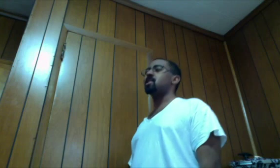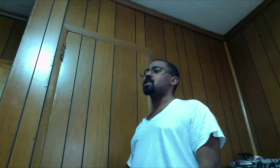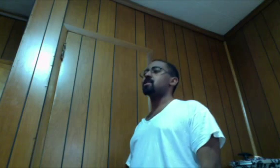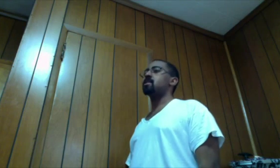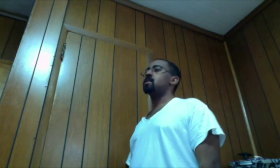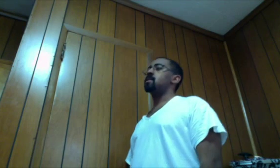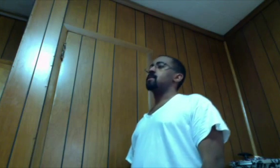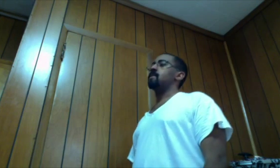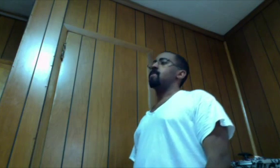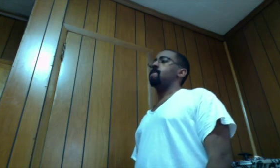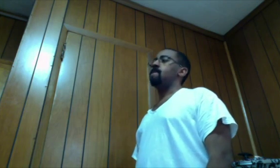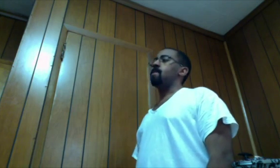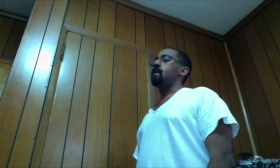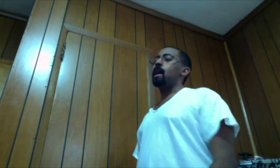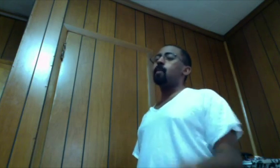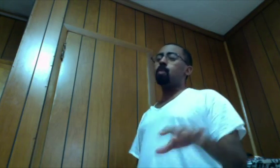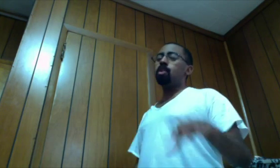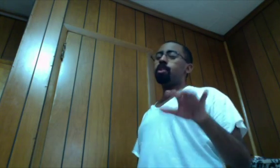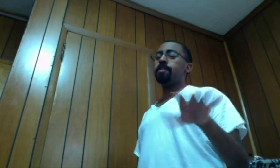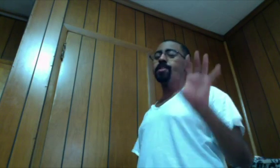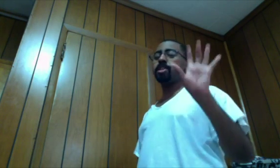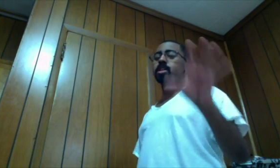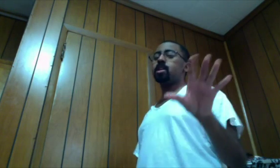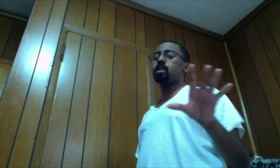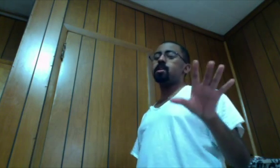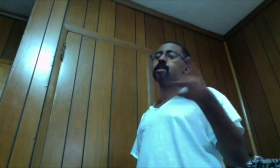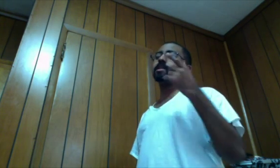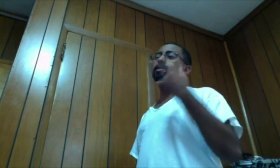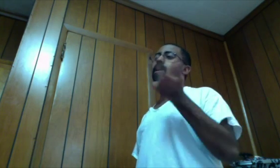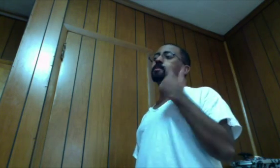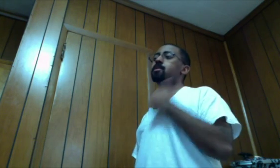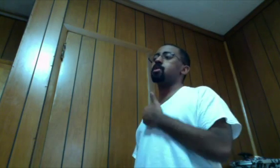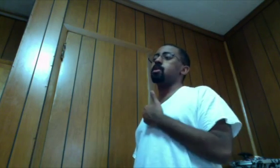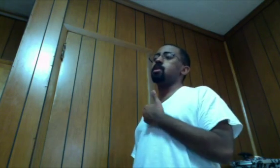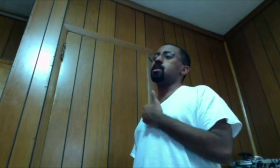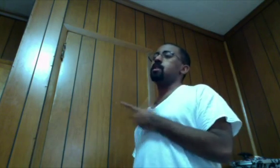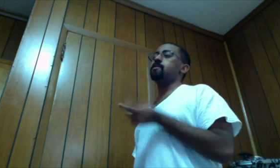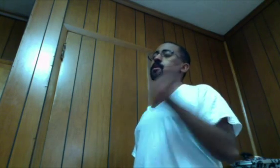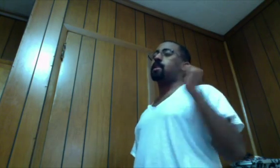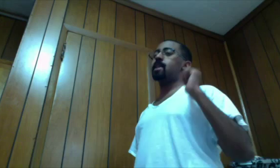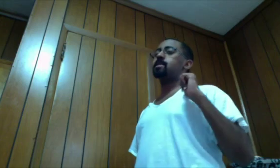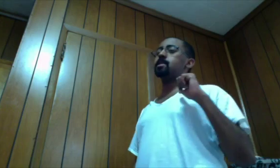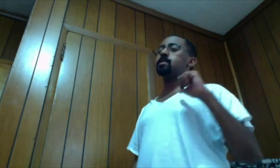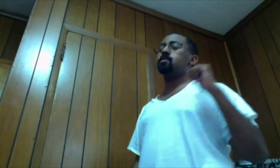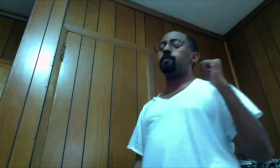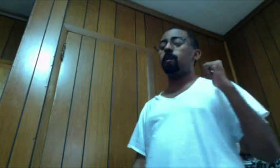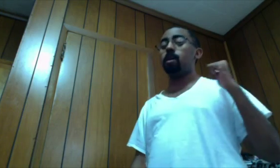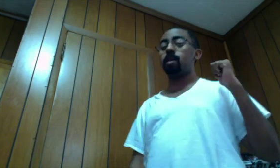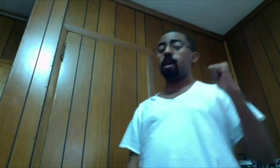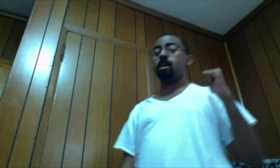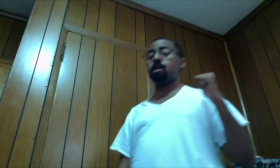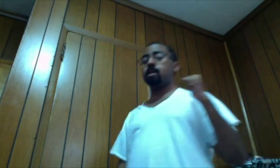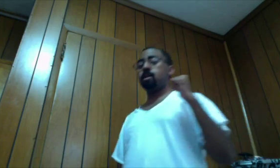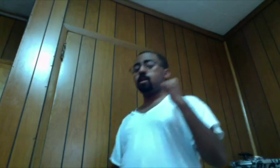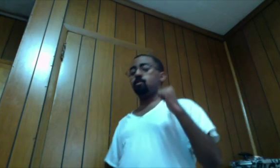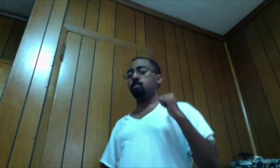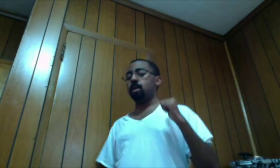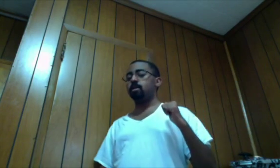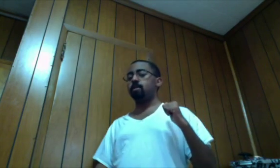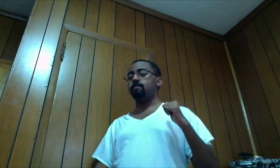just... I wonder if she is that same girl from the last season who fought Yang, who has the umbrella